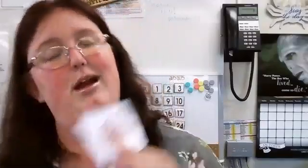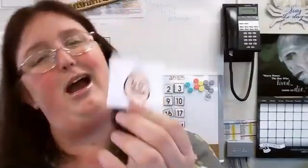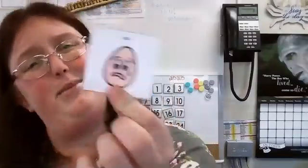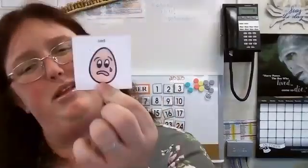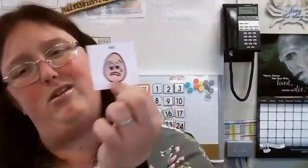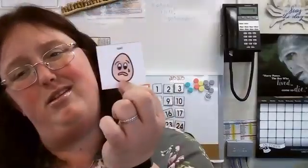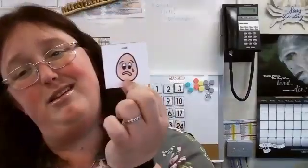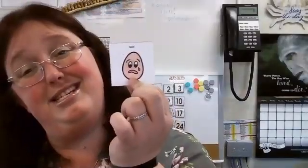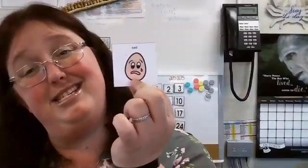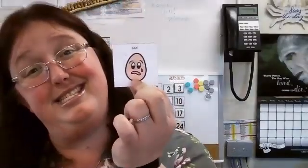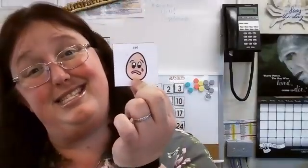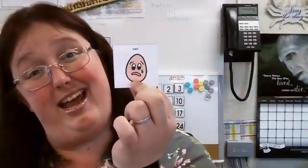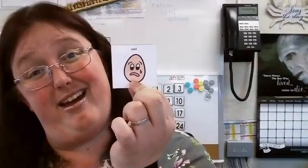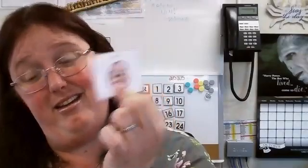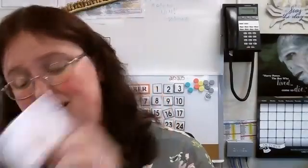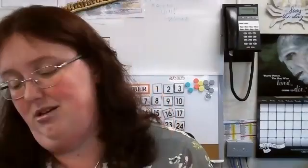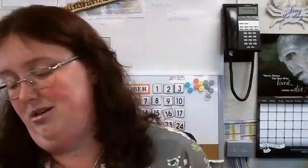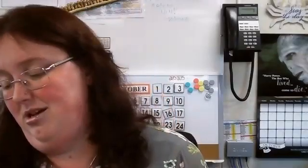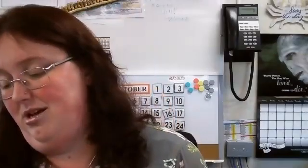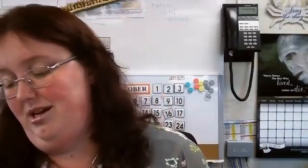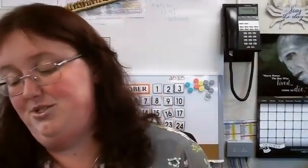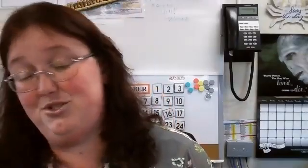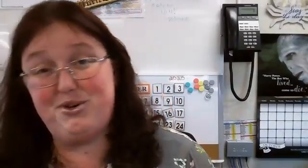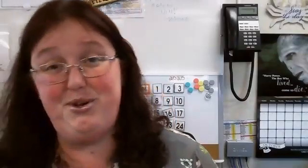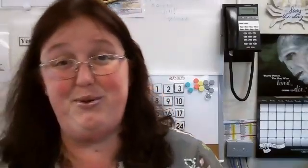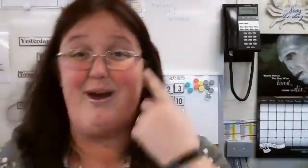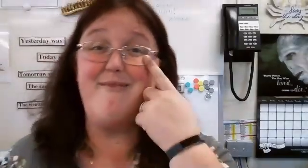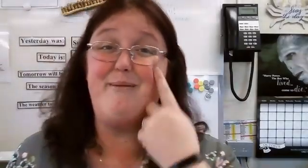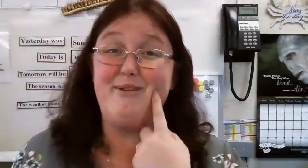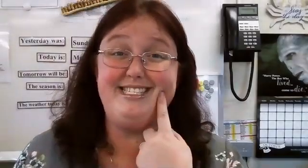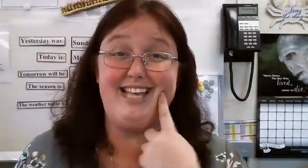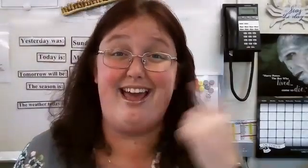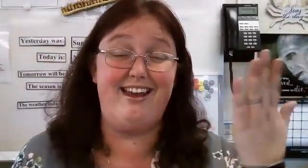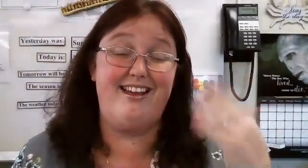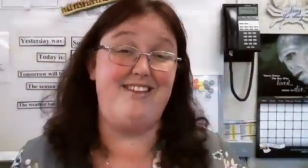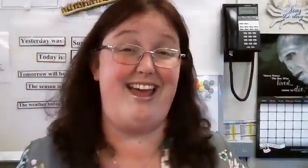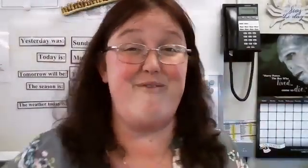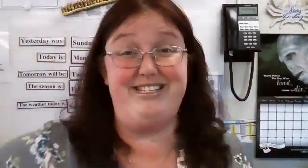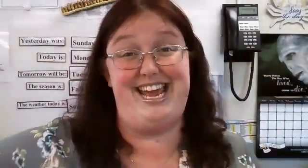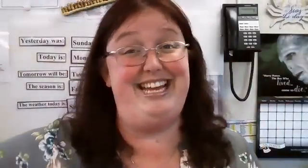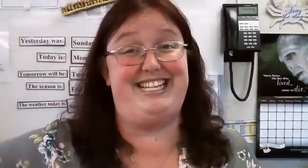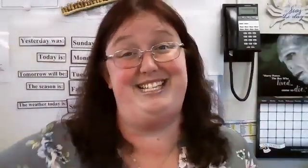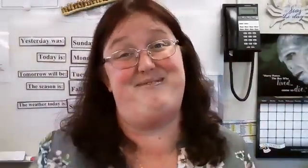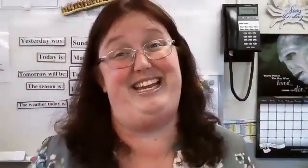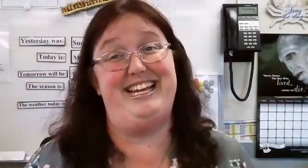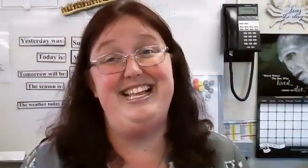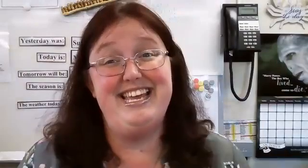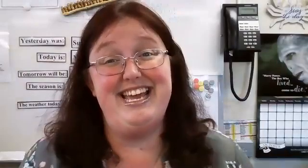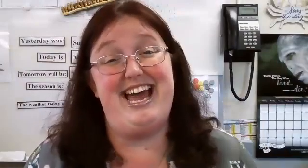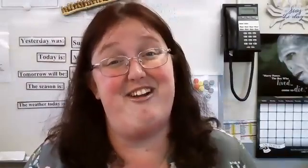Huh. I'm a little sad. It's true. I've been pretty sad every day since we had our